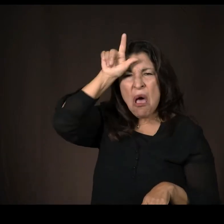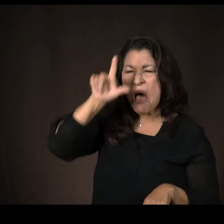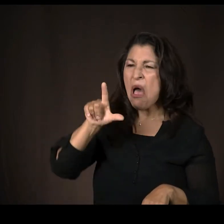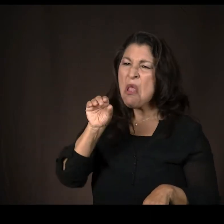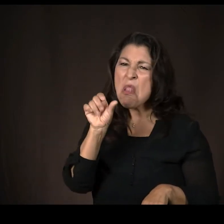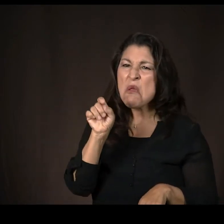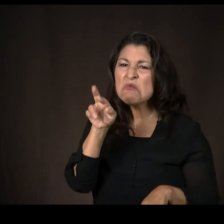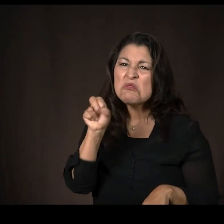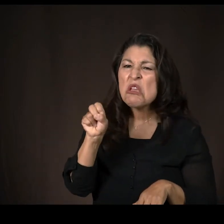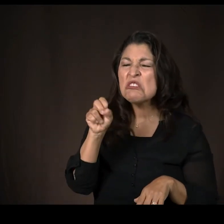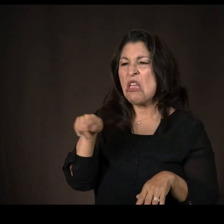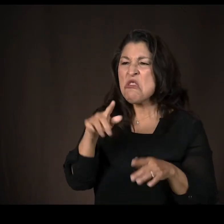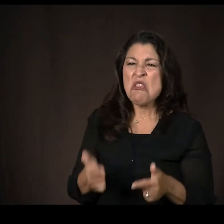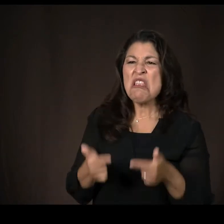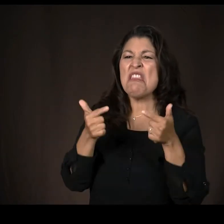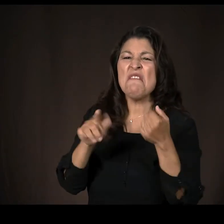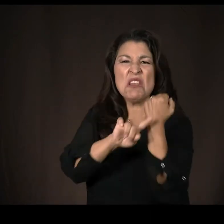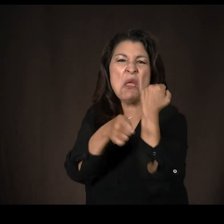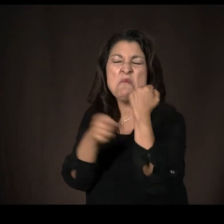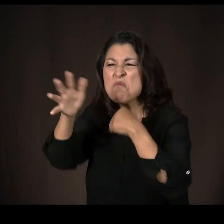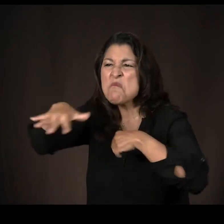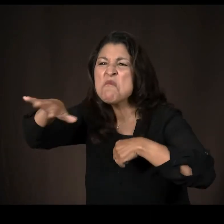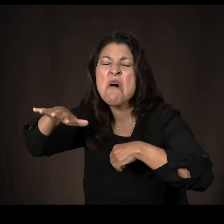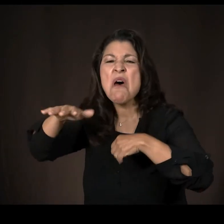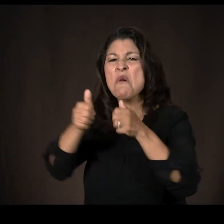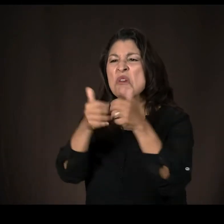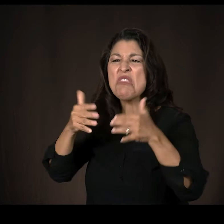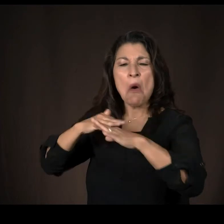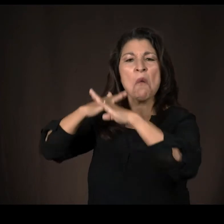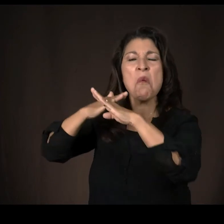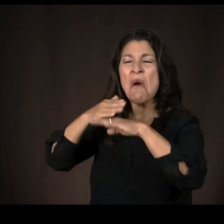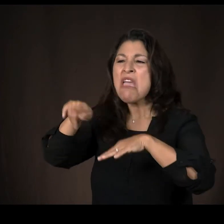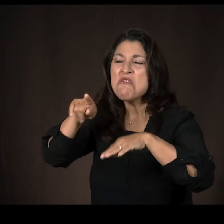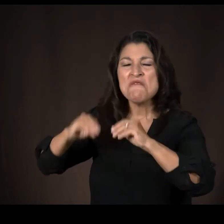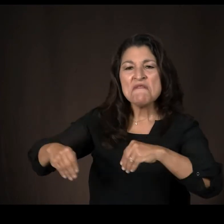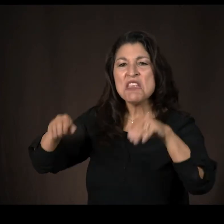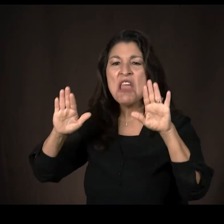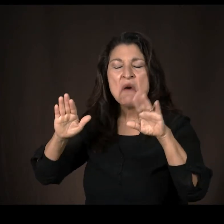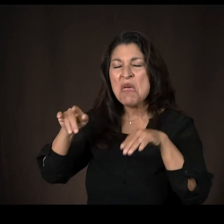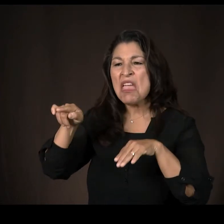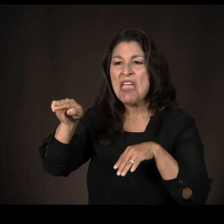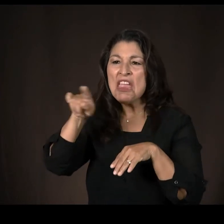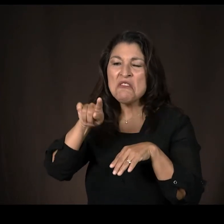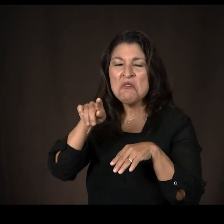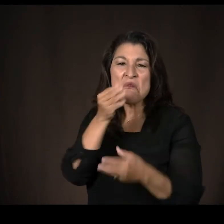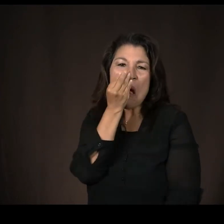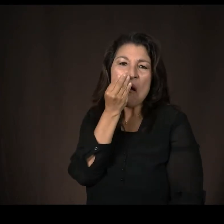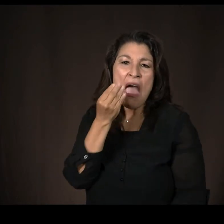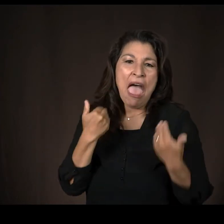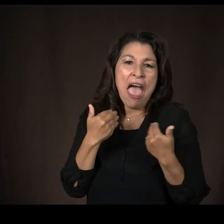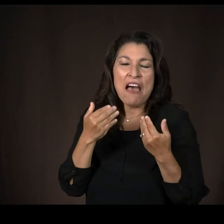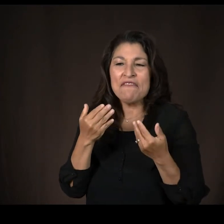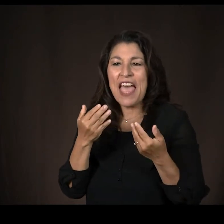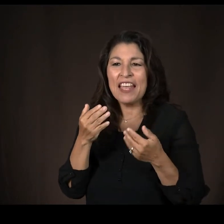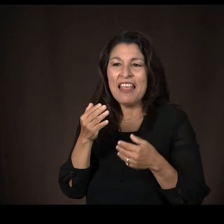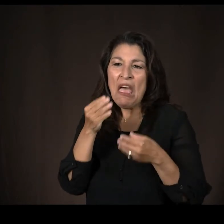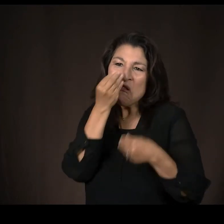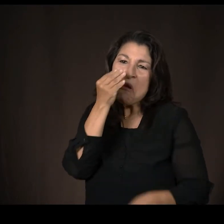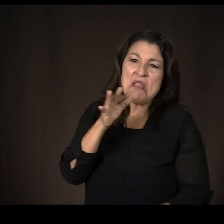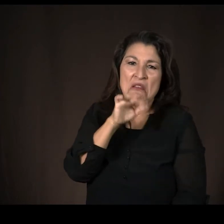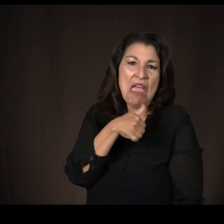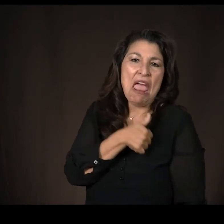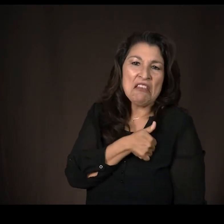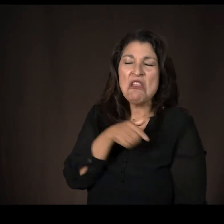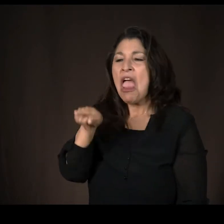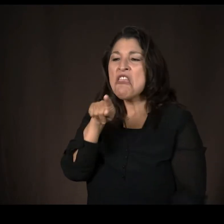losers. You're living in a heap of rubble, defenseless, and you've given up, and you've become apathetic, and you're used to living like